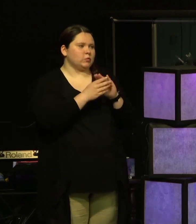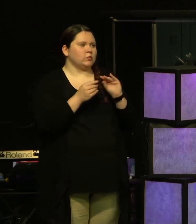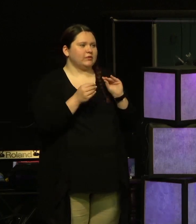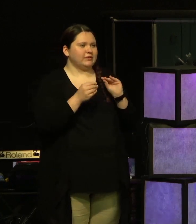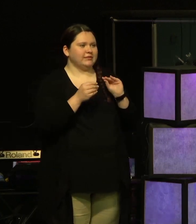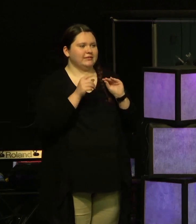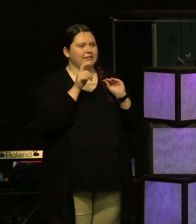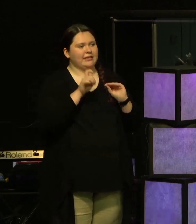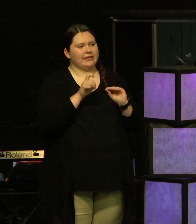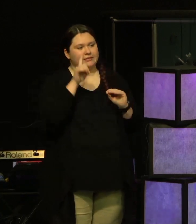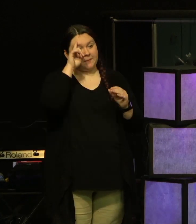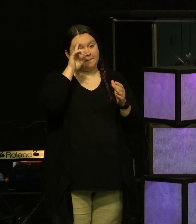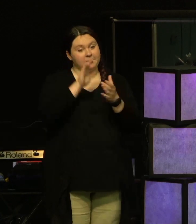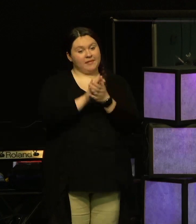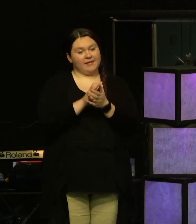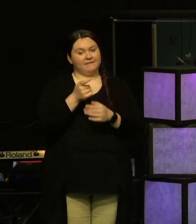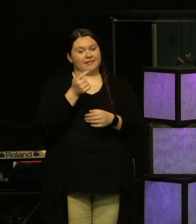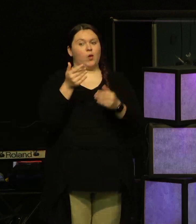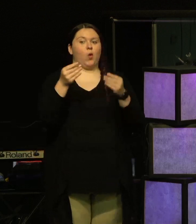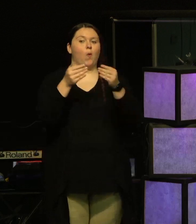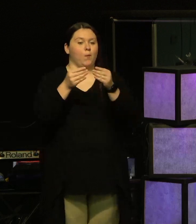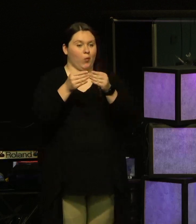to believe a little more, didn't she?